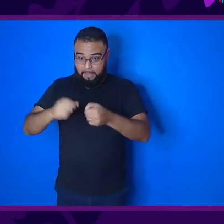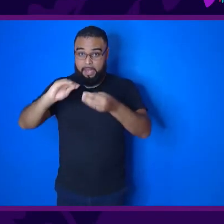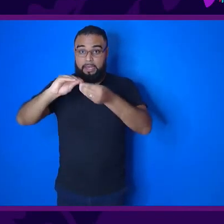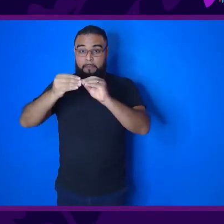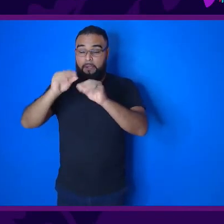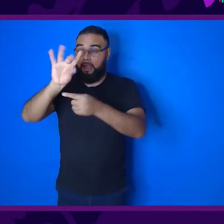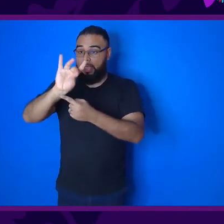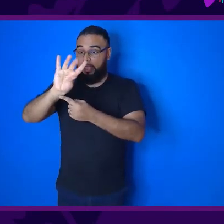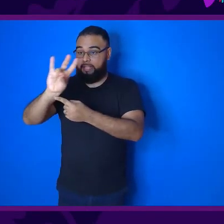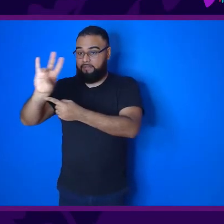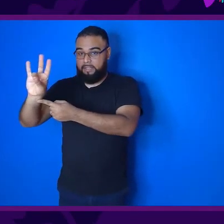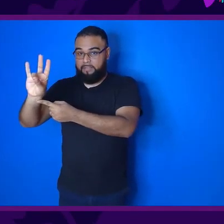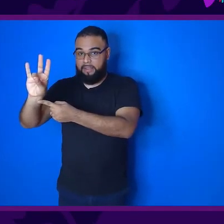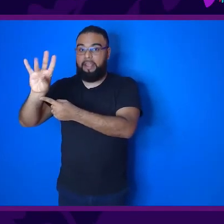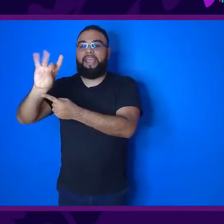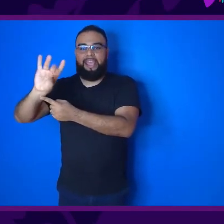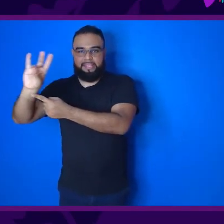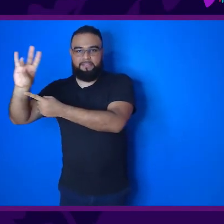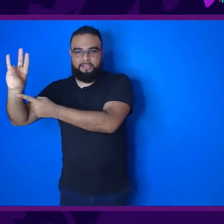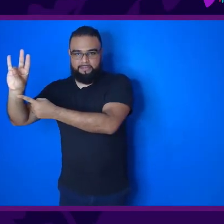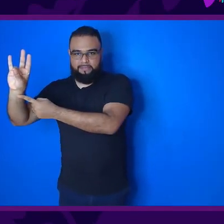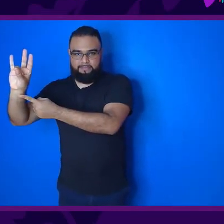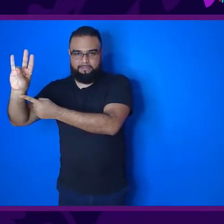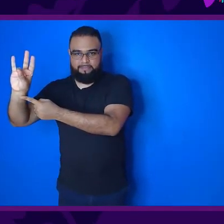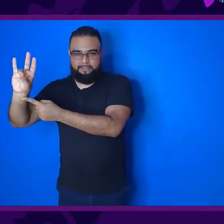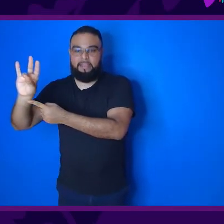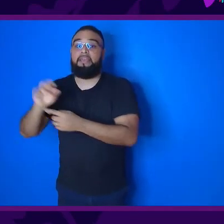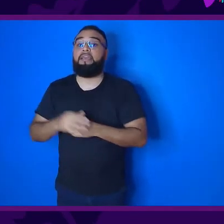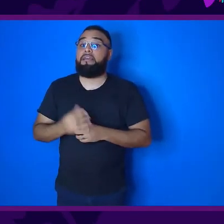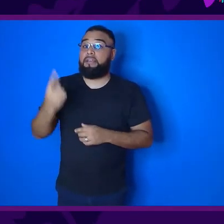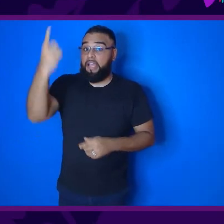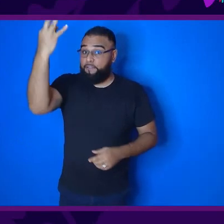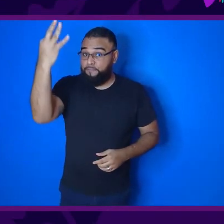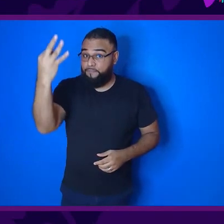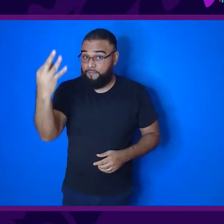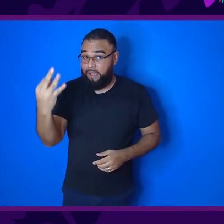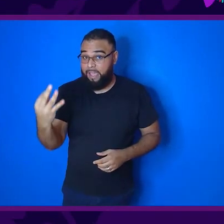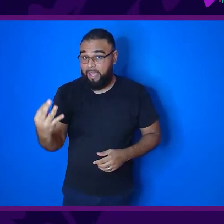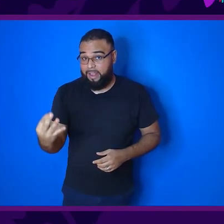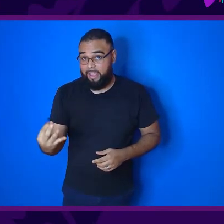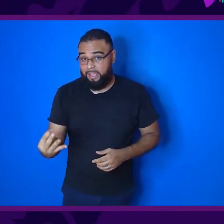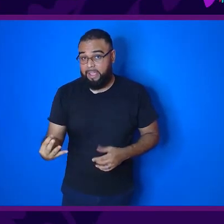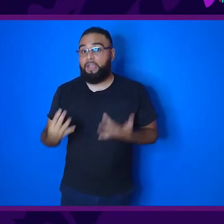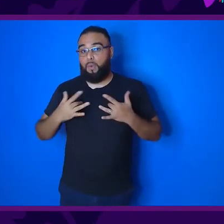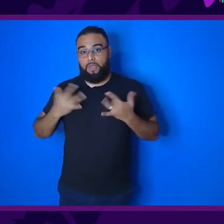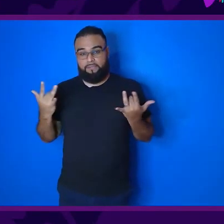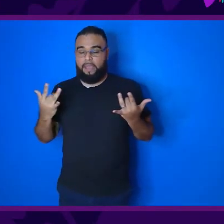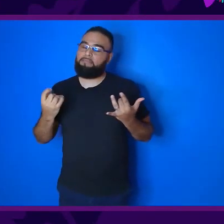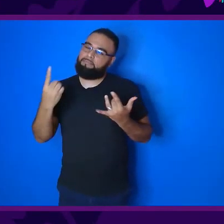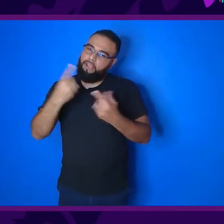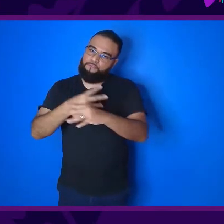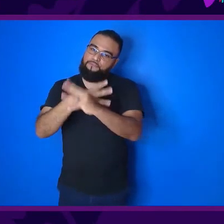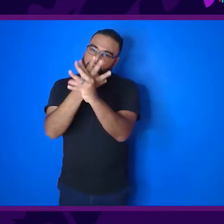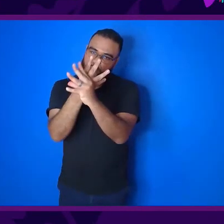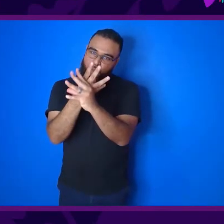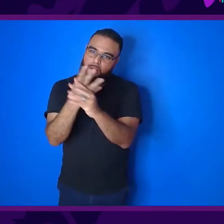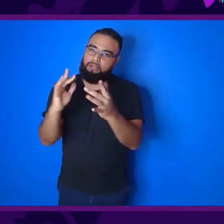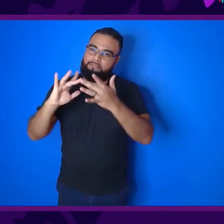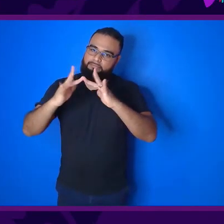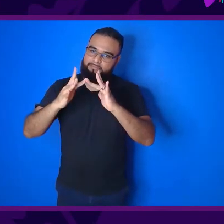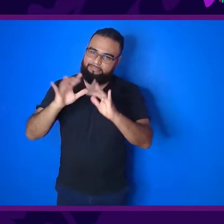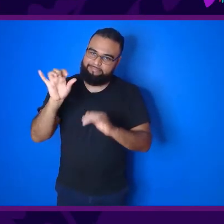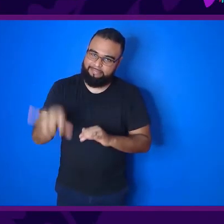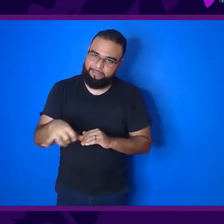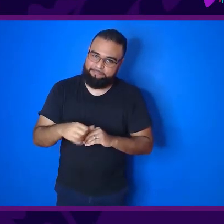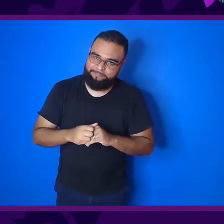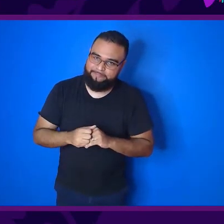We have an event every Friday. Now we're doing it virtually, of course, just like we're doing this birthday virtually. And we are